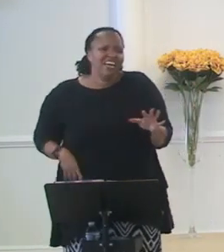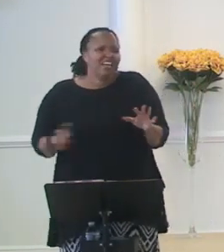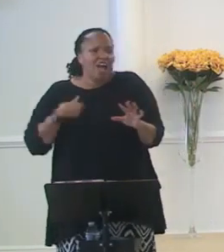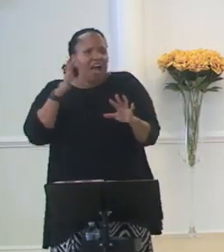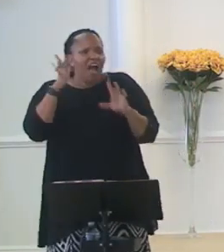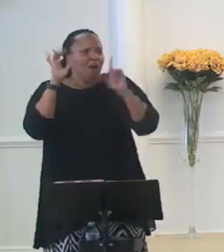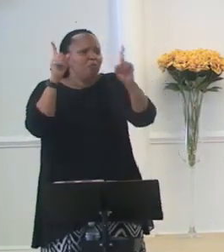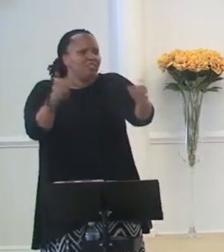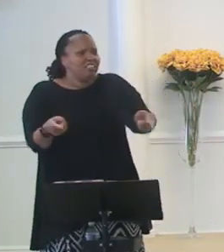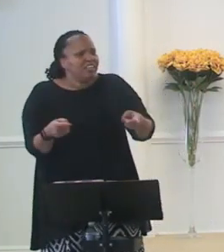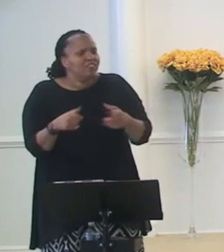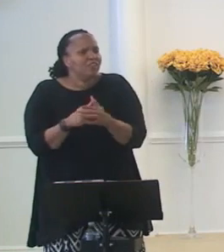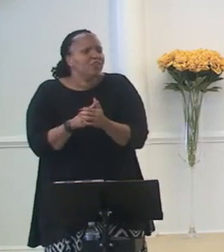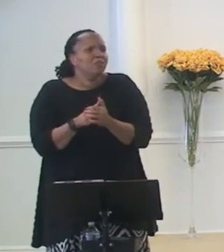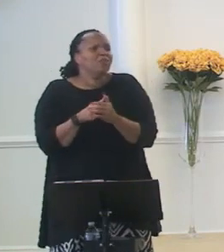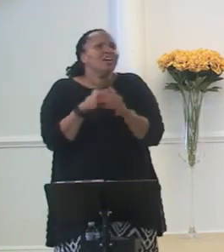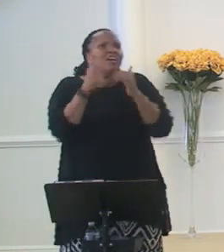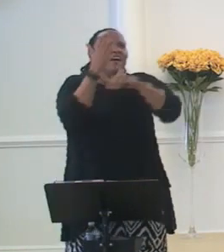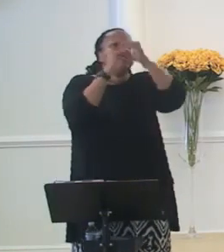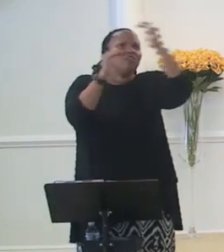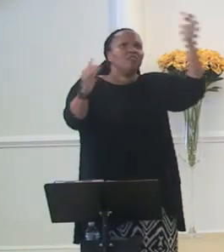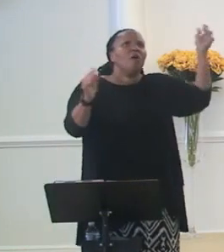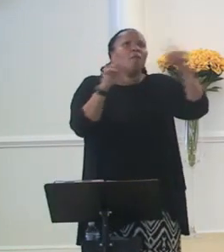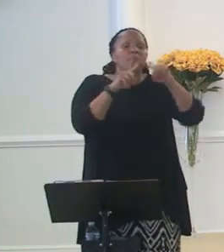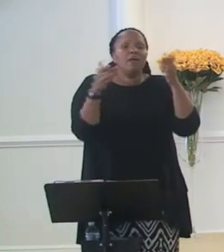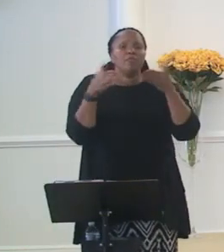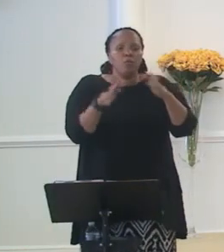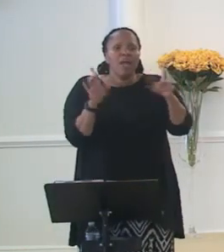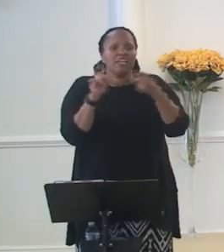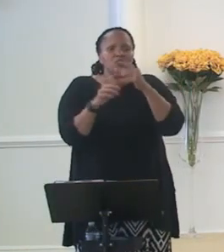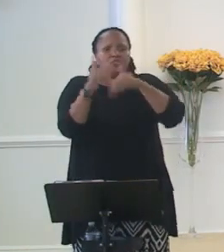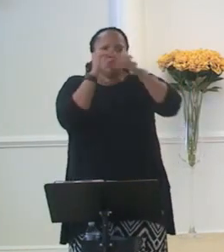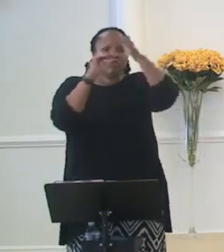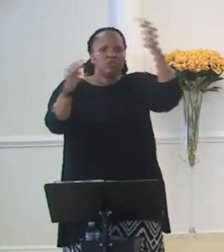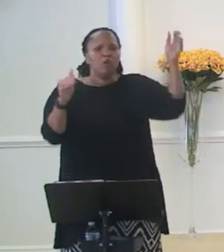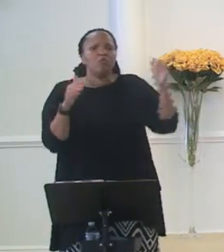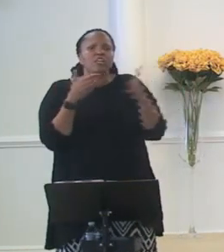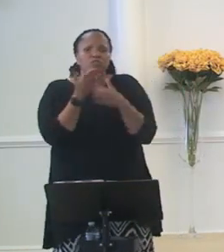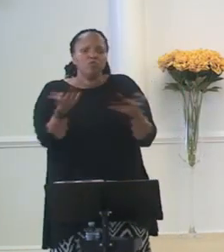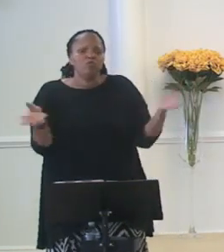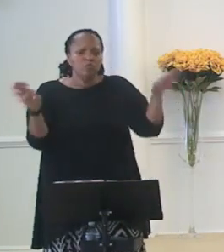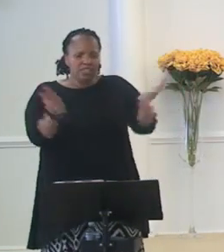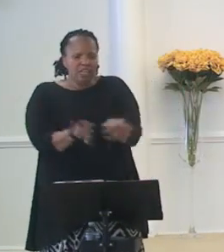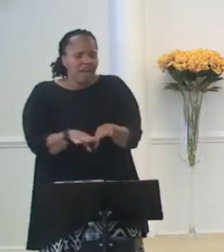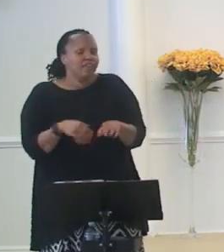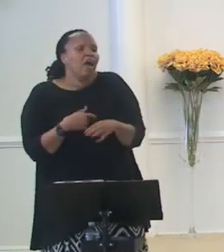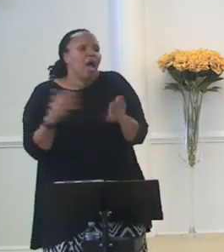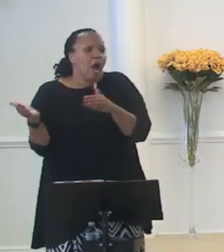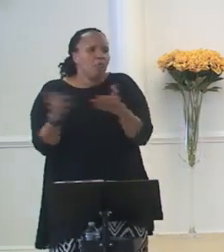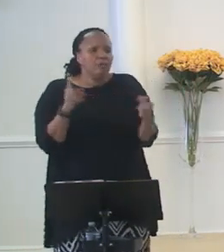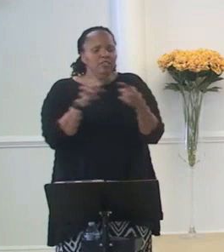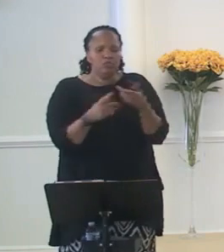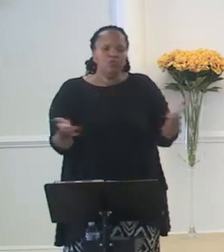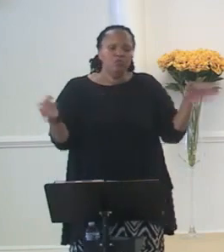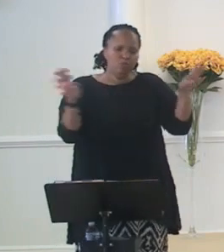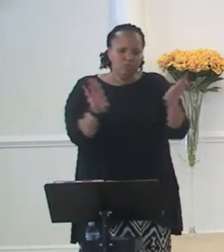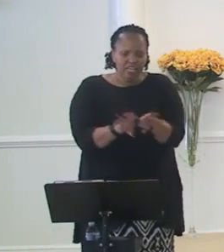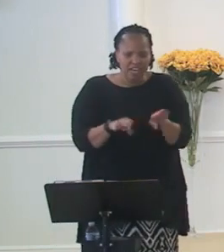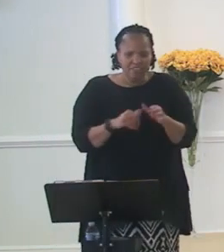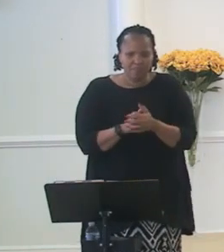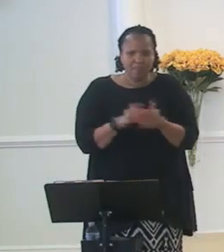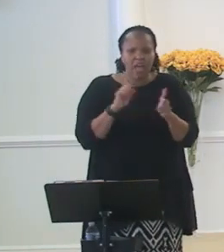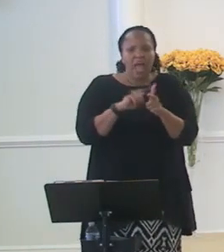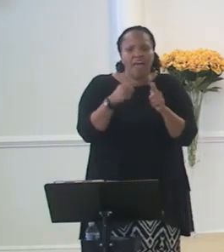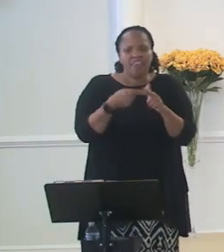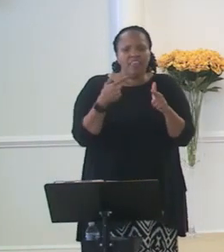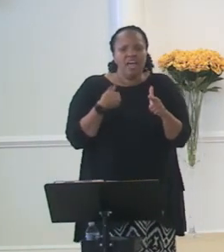you the throne, but the way to the throne is through the cave of Adullam. I'm going to take you, I'm going to break you through the cave of Adullam, and then